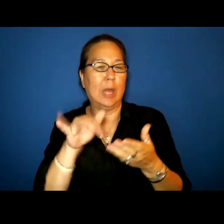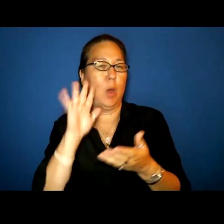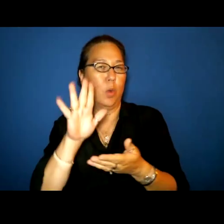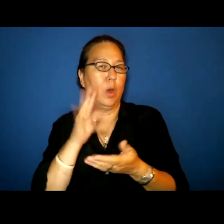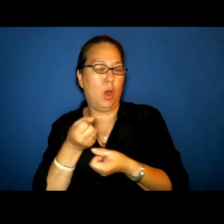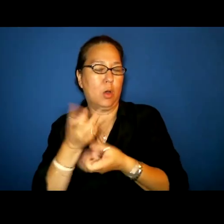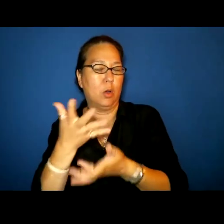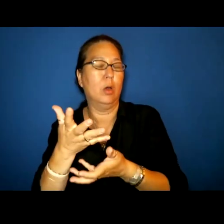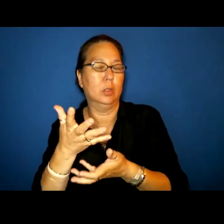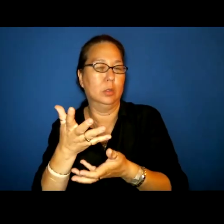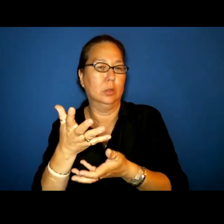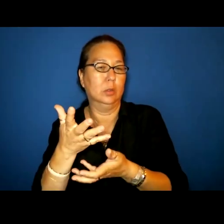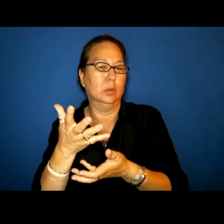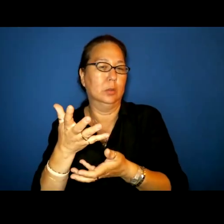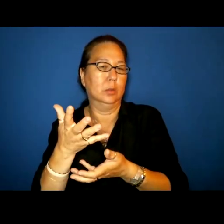the